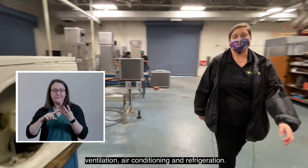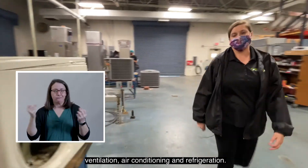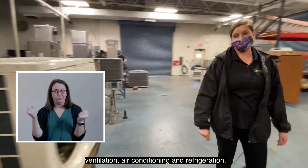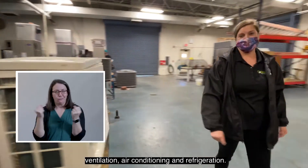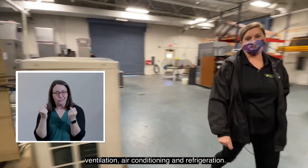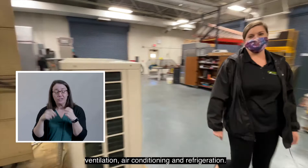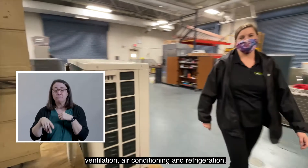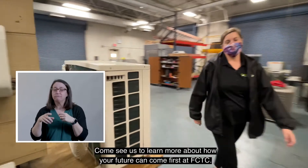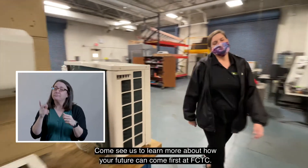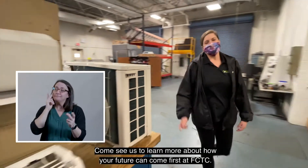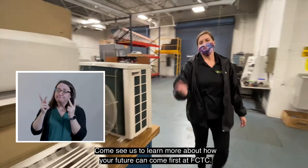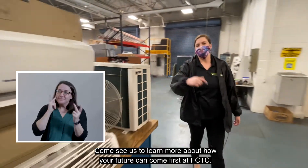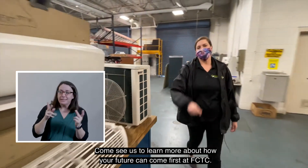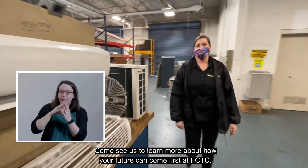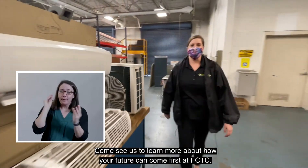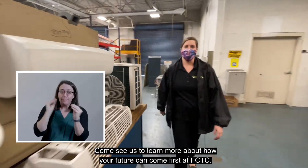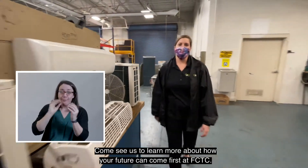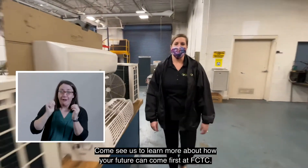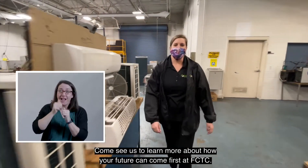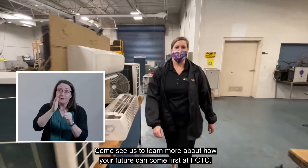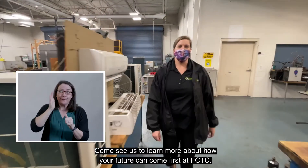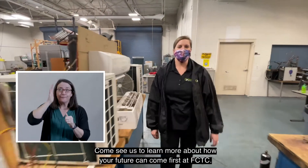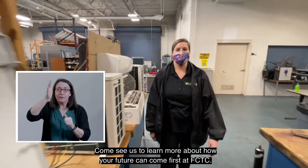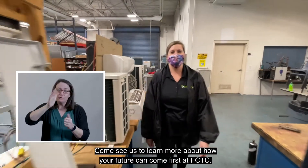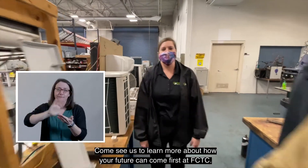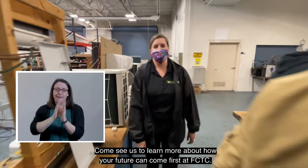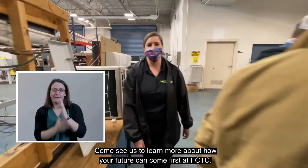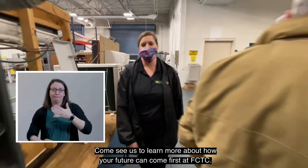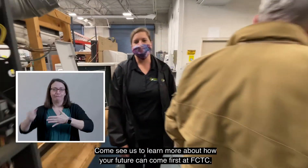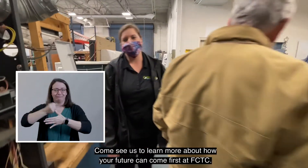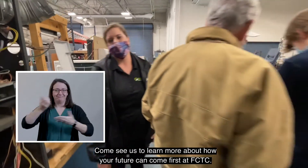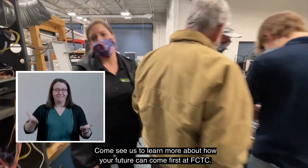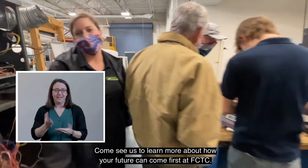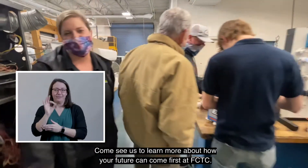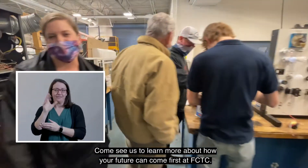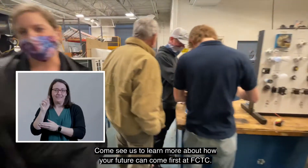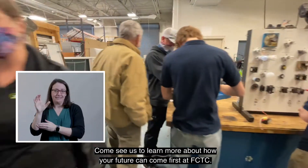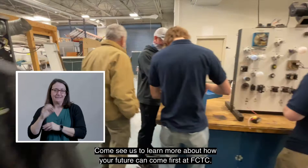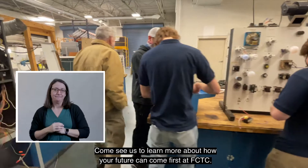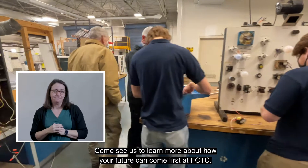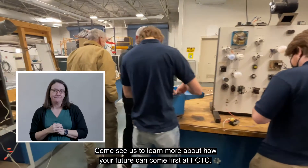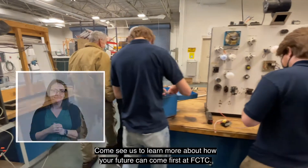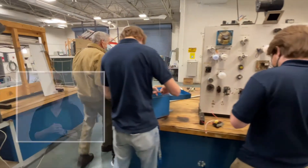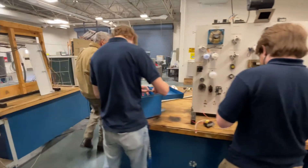and refrigeration. Come see us to learn more about how your future can come first at FCTC.